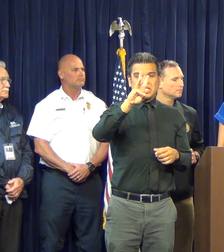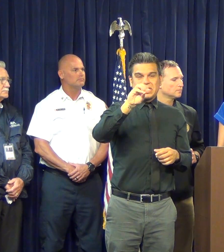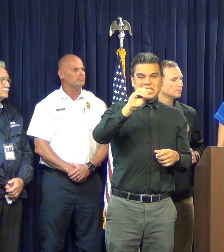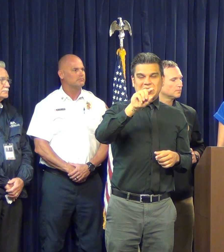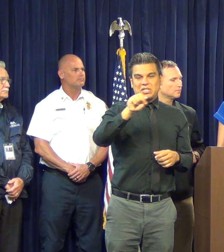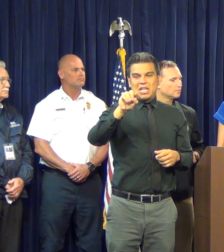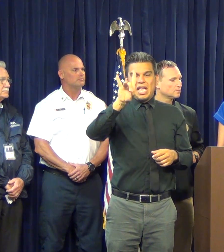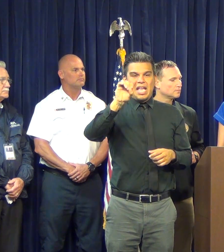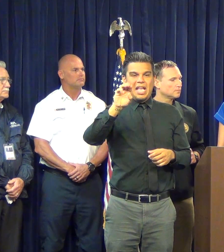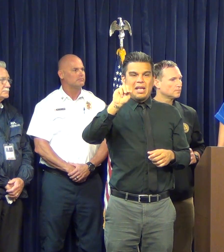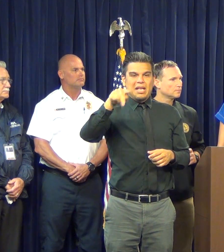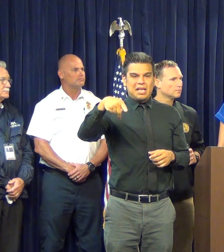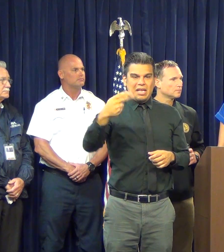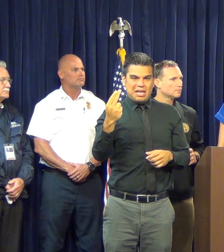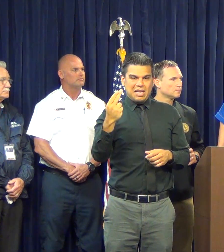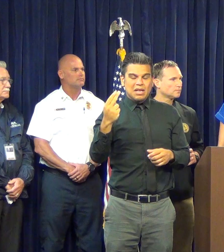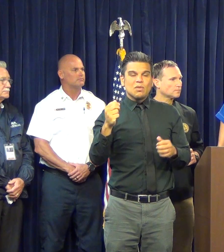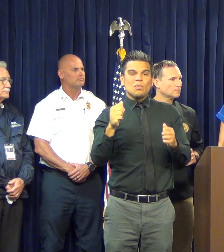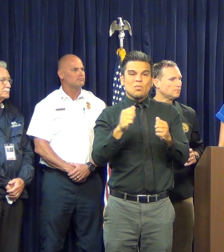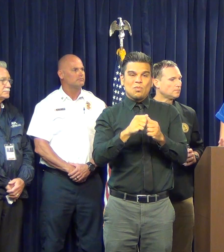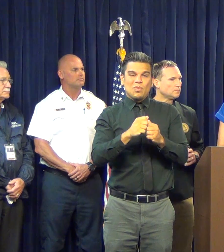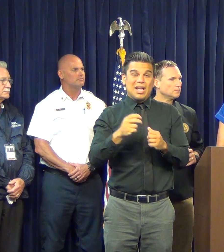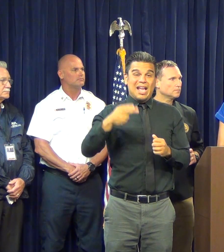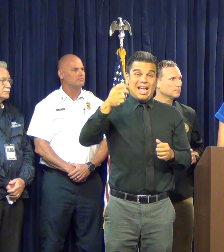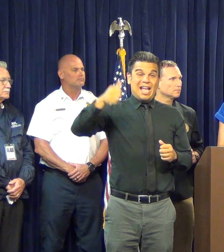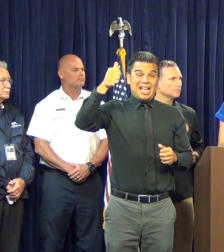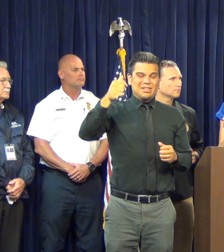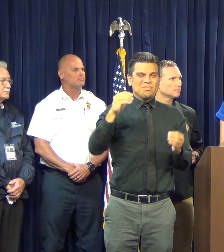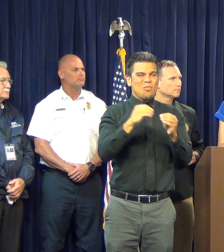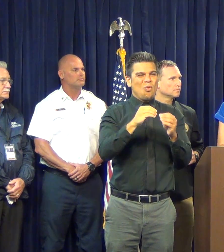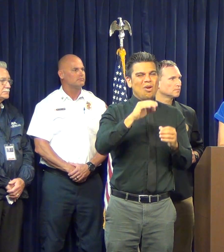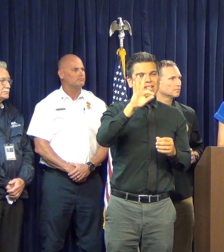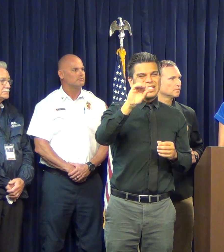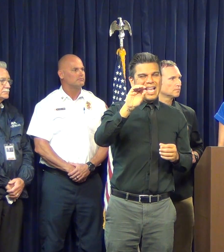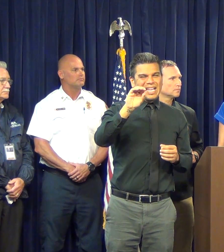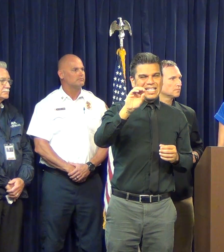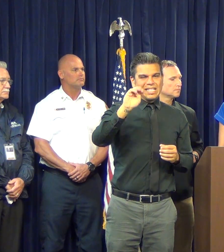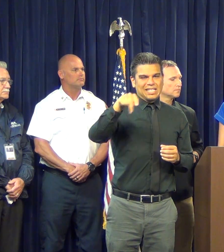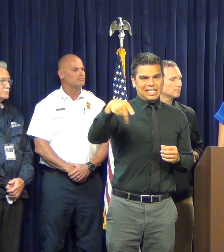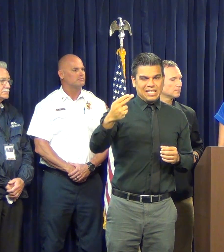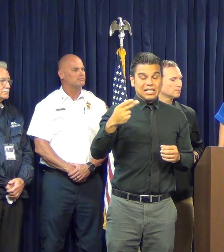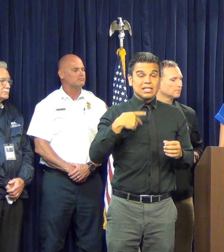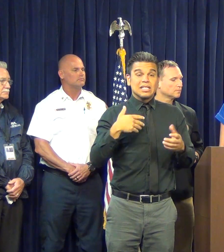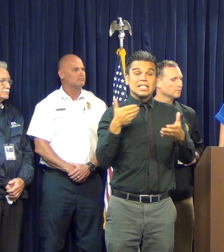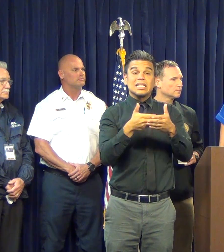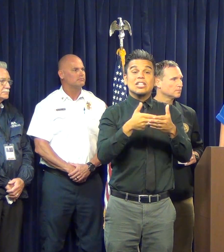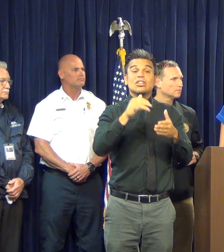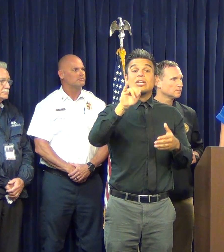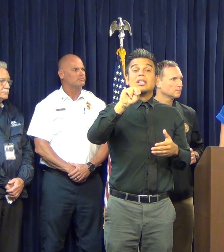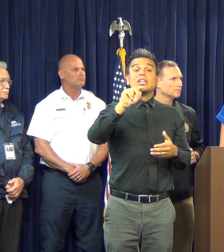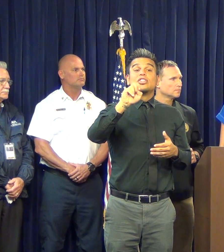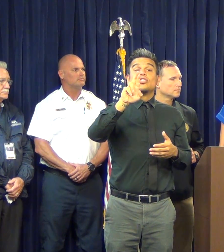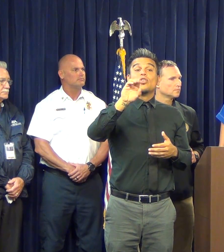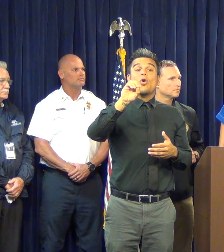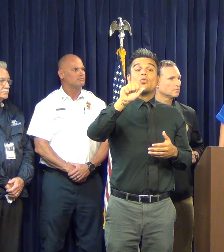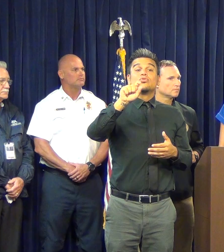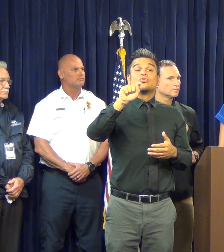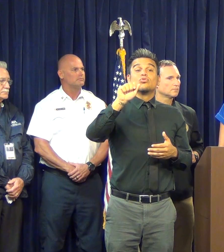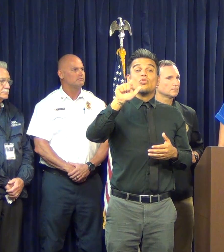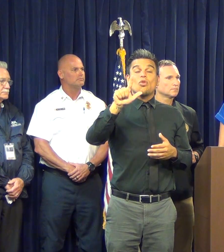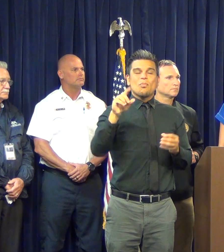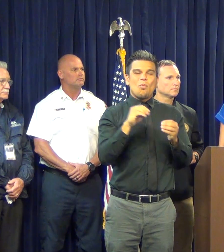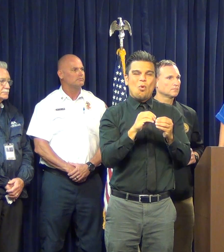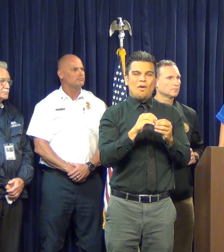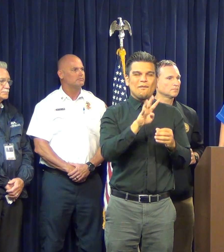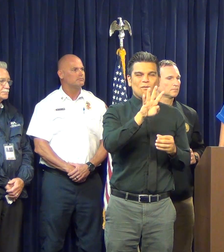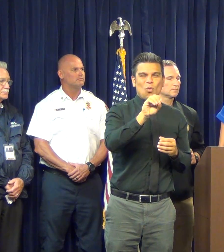an hour, with higher gusts up to 90. Farther inland, west of the intercoastal, we're going to translate that down to sustained speeds of 40 to